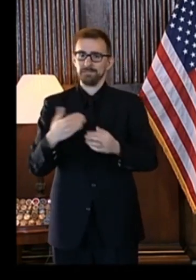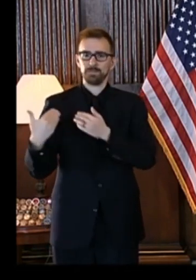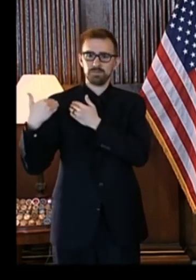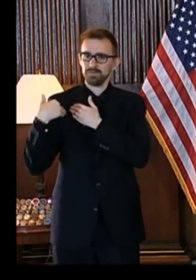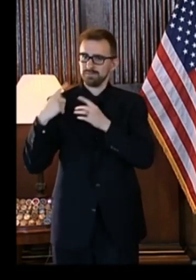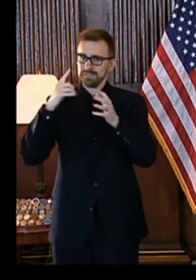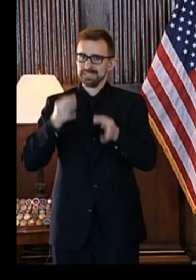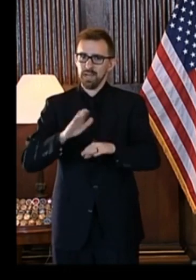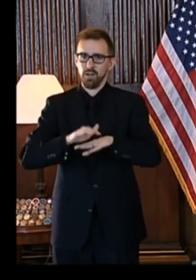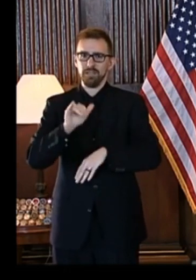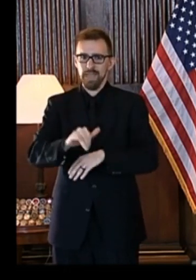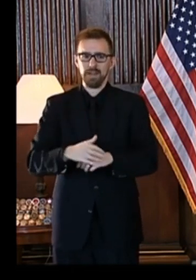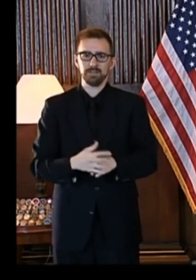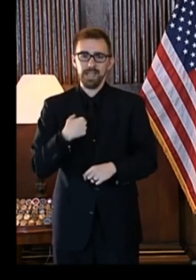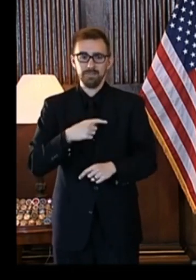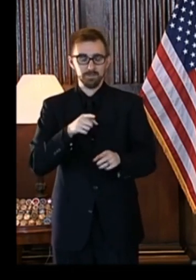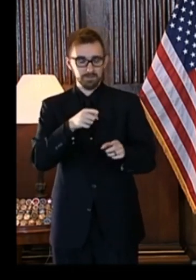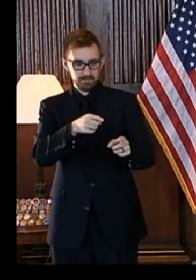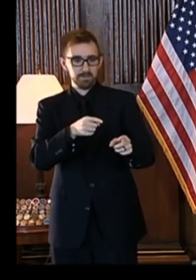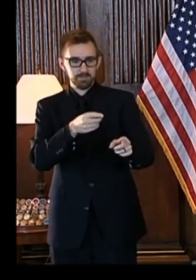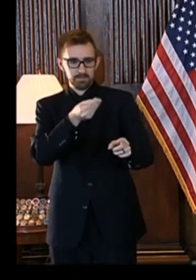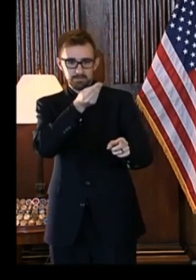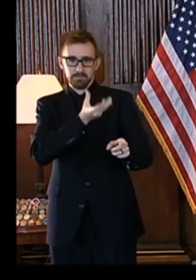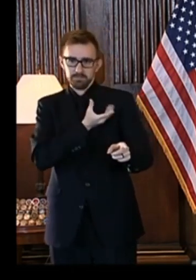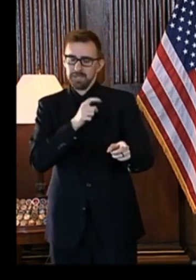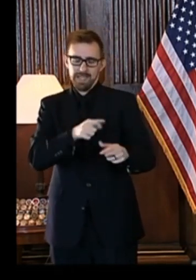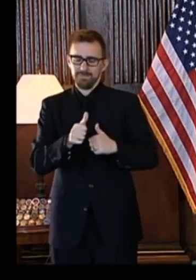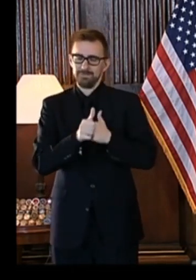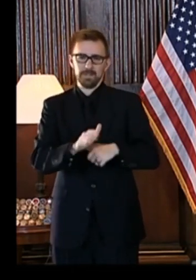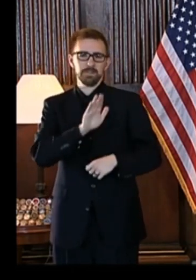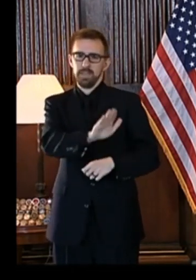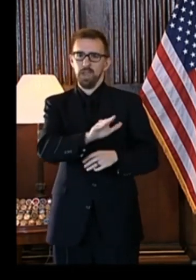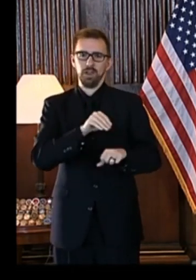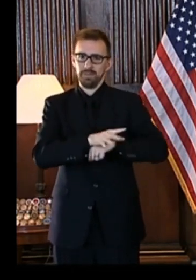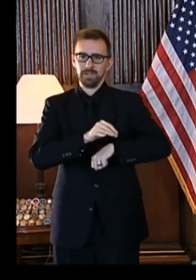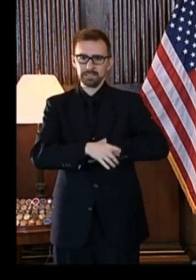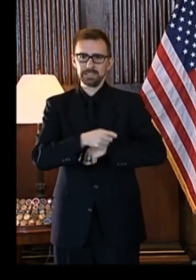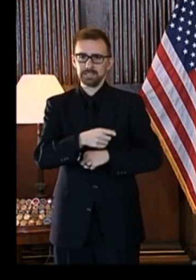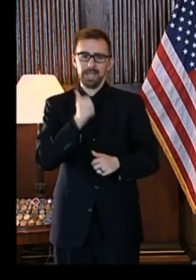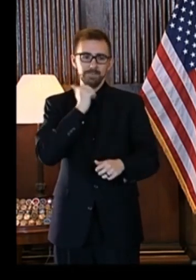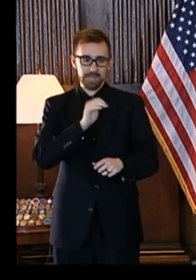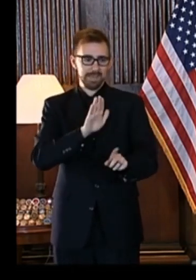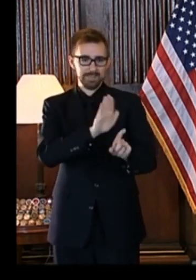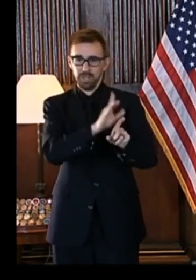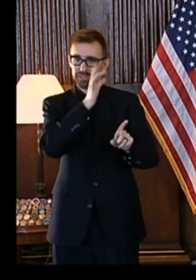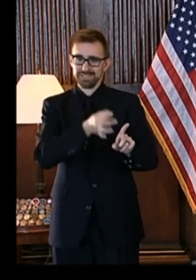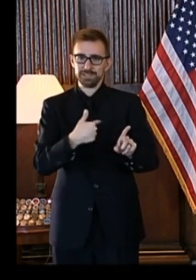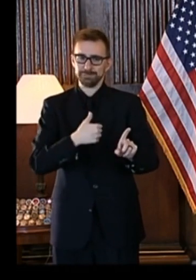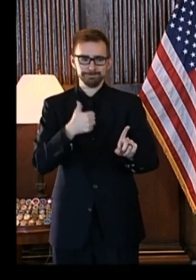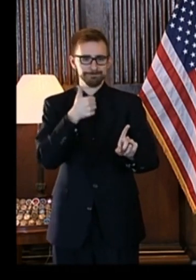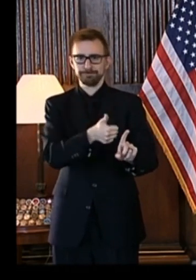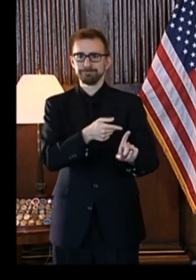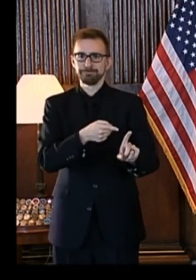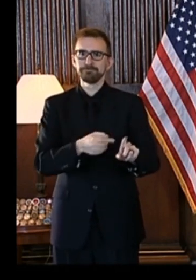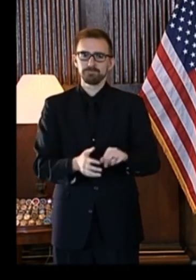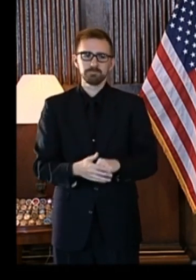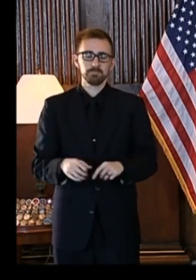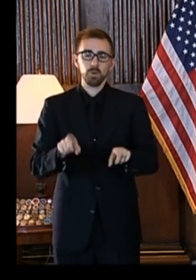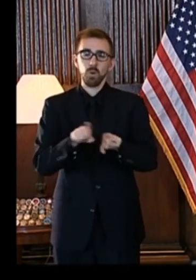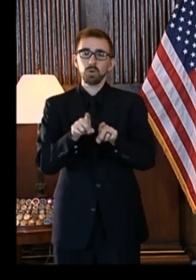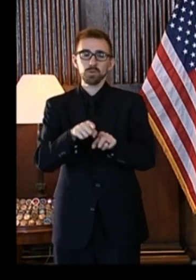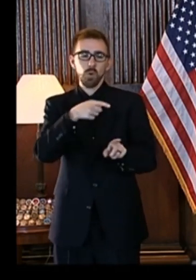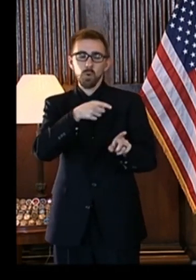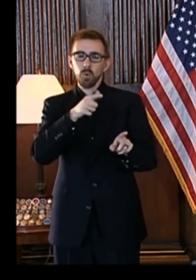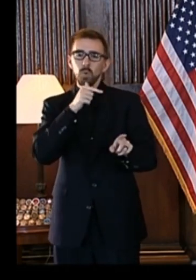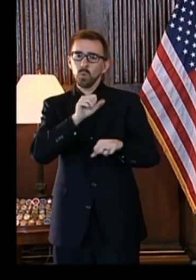decisions on that. I got to trust that medical staff, those doctors, to do that job every day. But I also have to be able to test those frontline